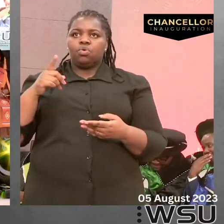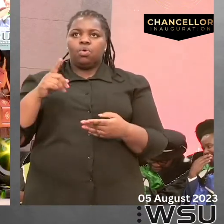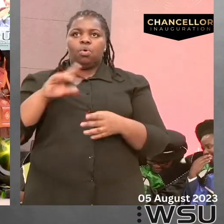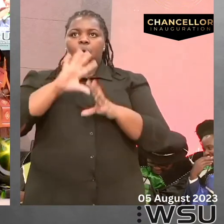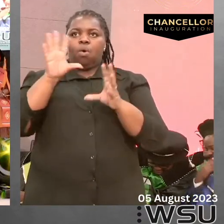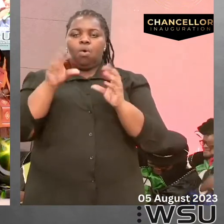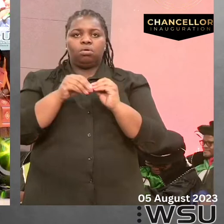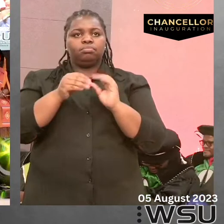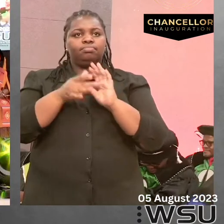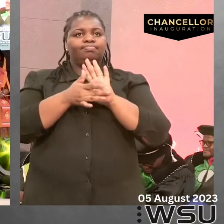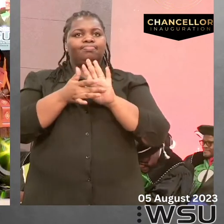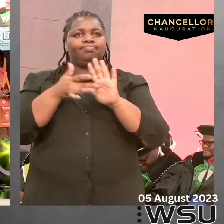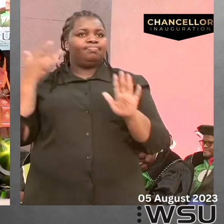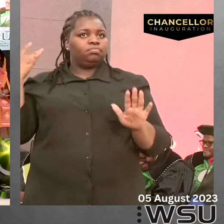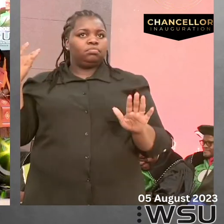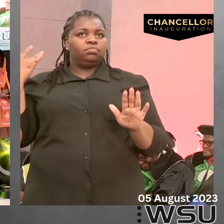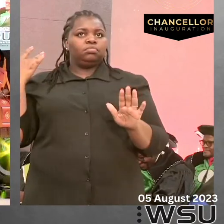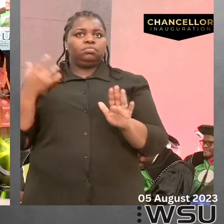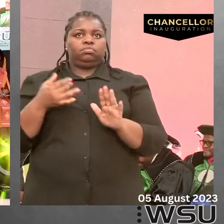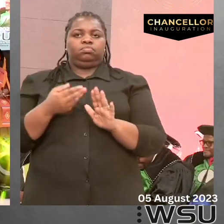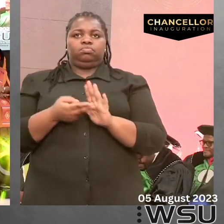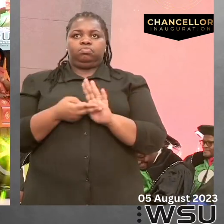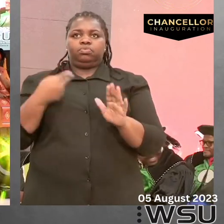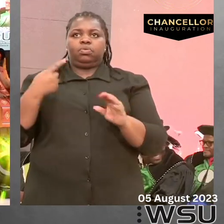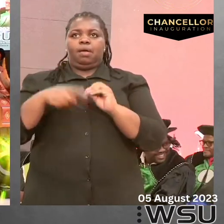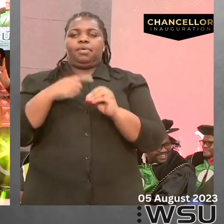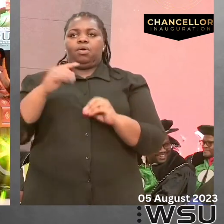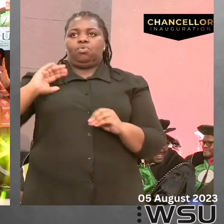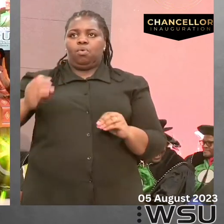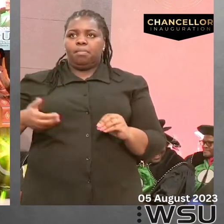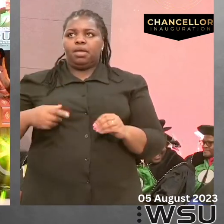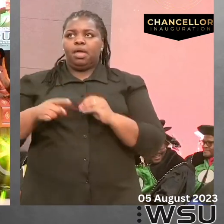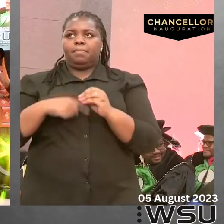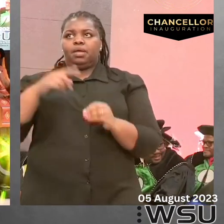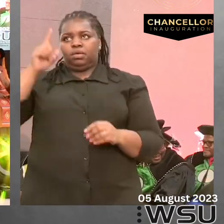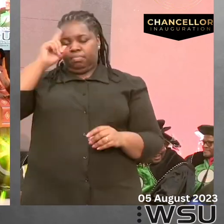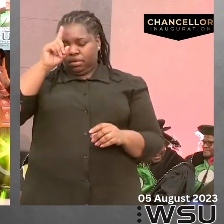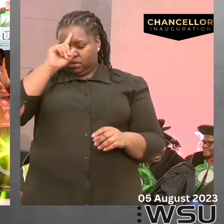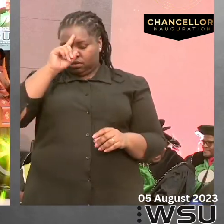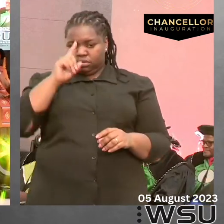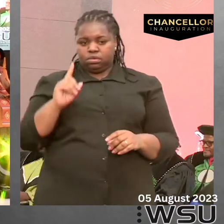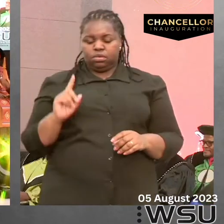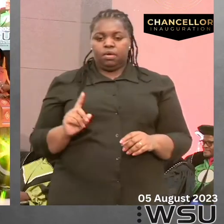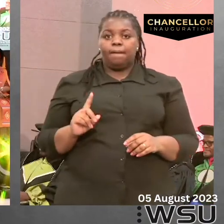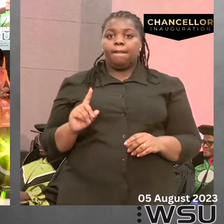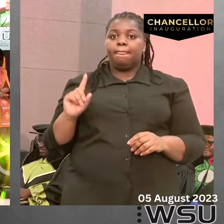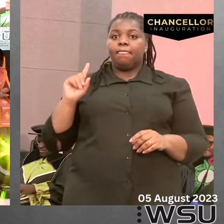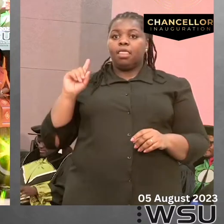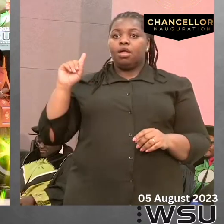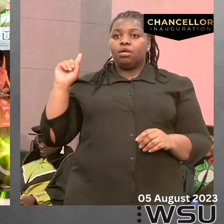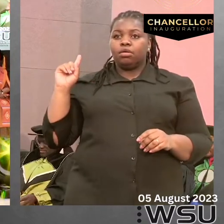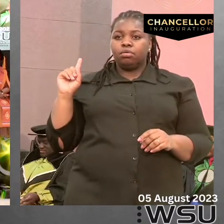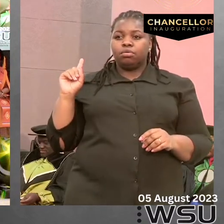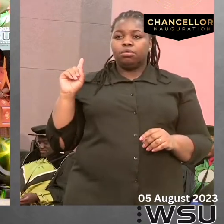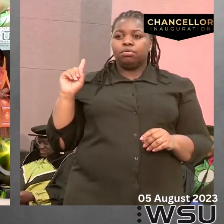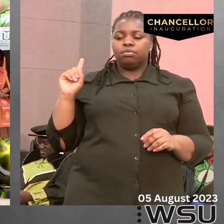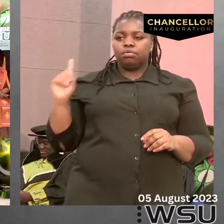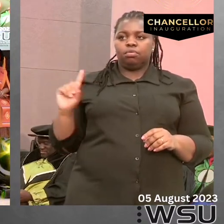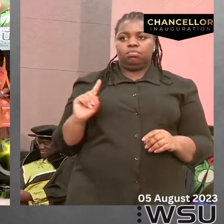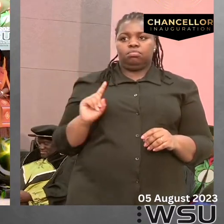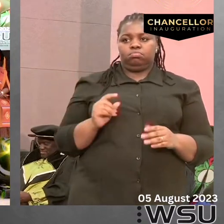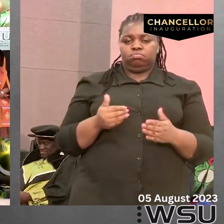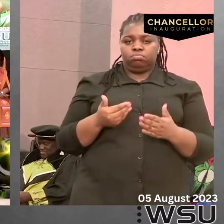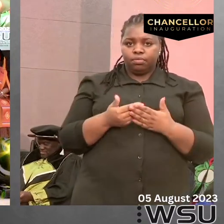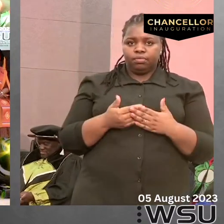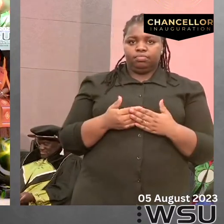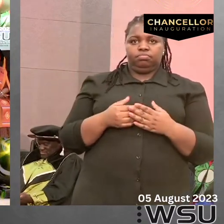all this, the stereotypes about women, about blacks, and you were able